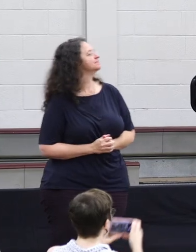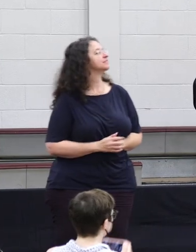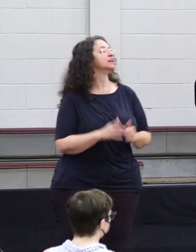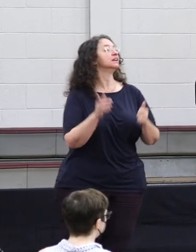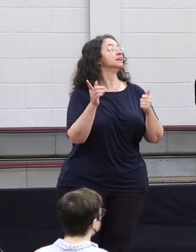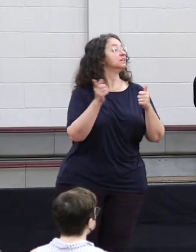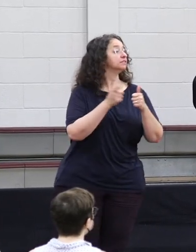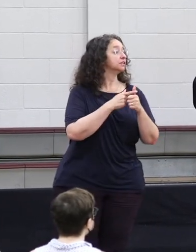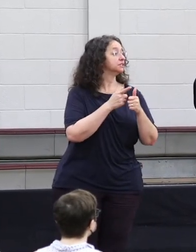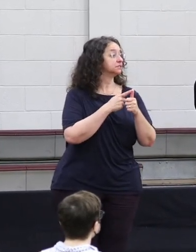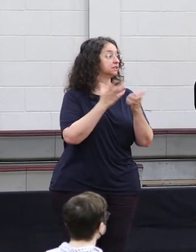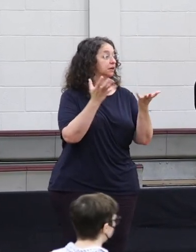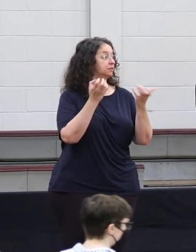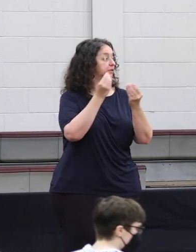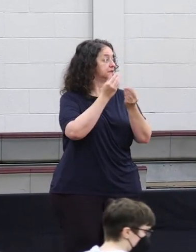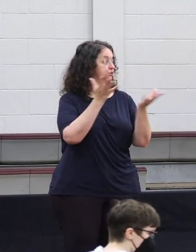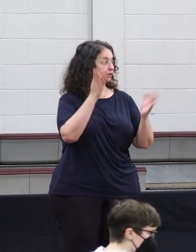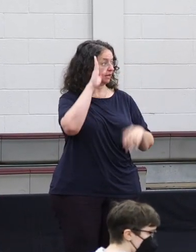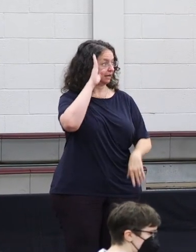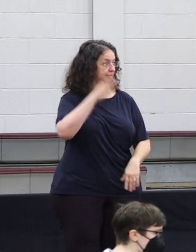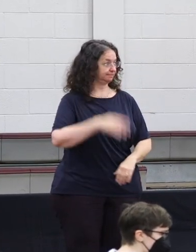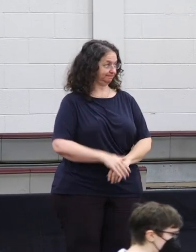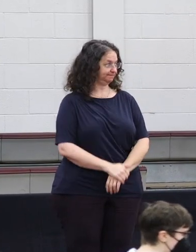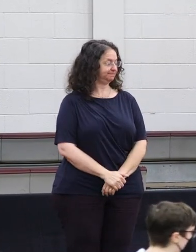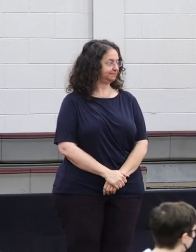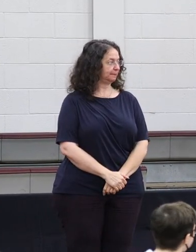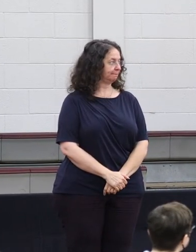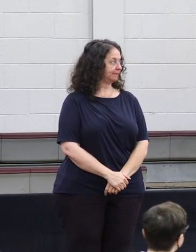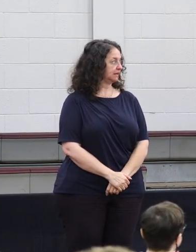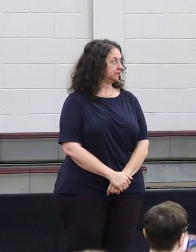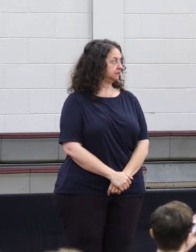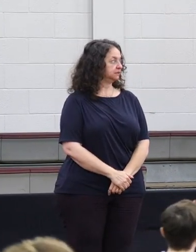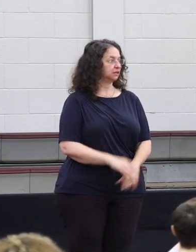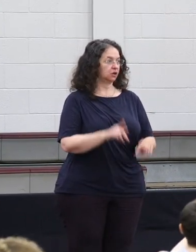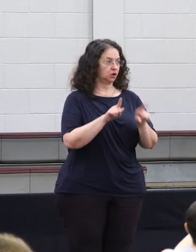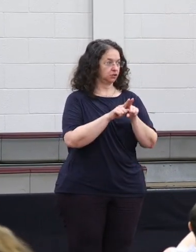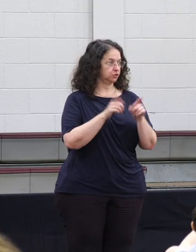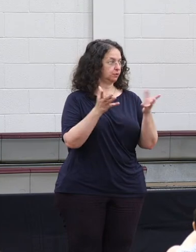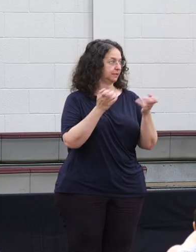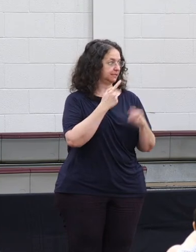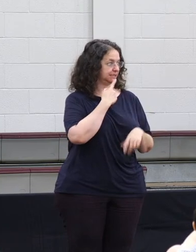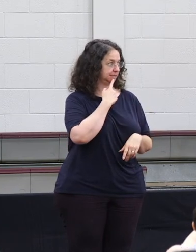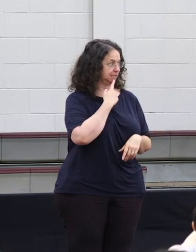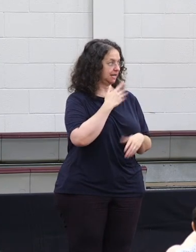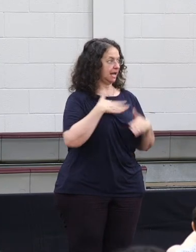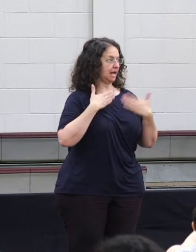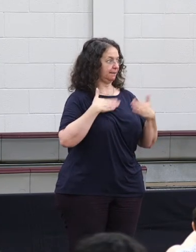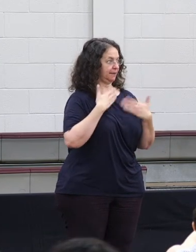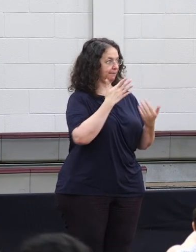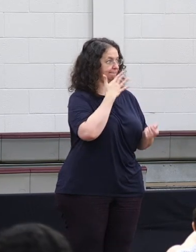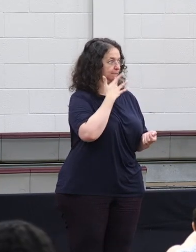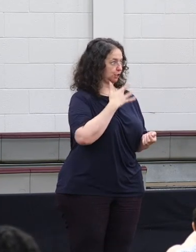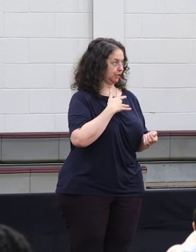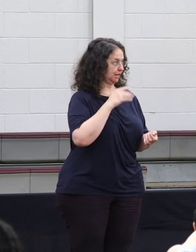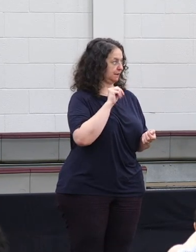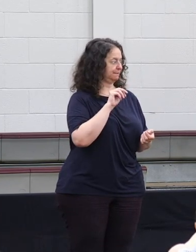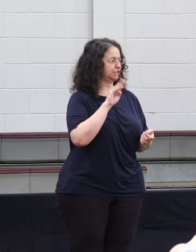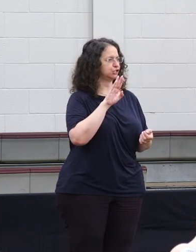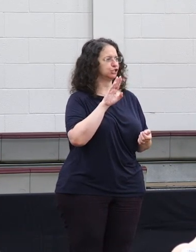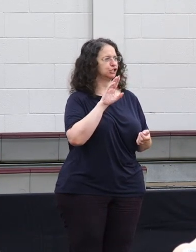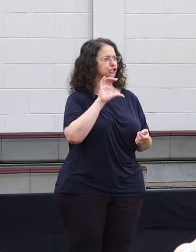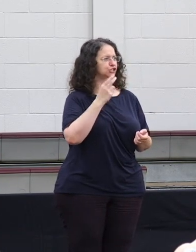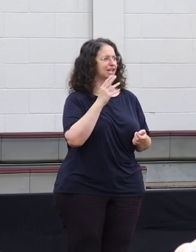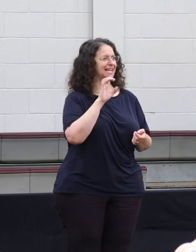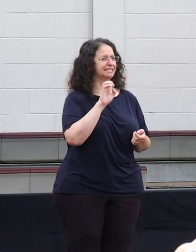First, I want to say hi. And I also want to say happy birthday, Mr. Tresmant. I know you're out